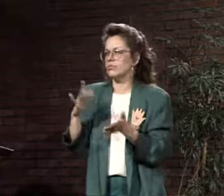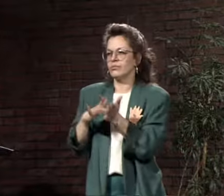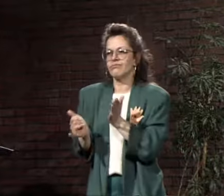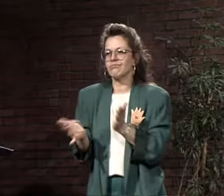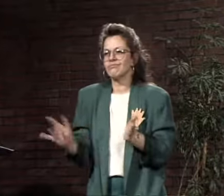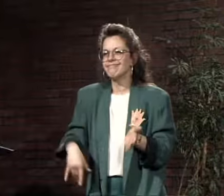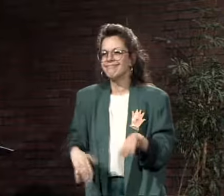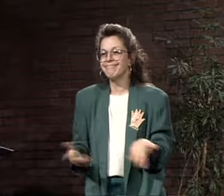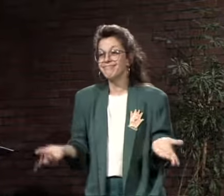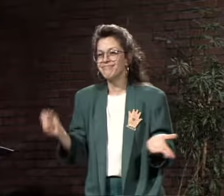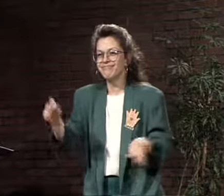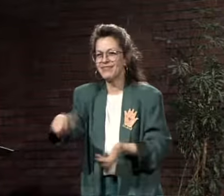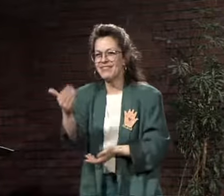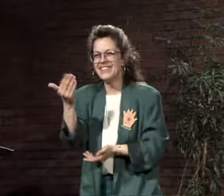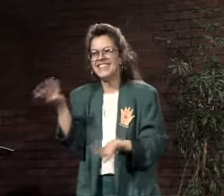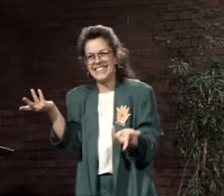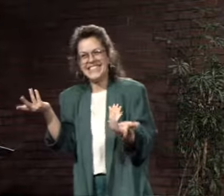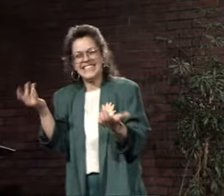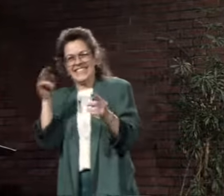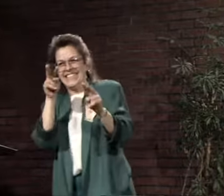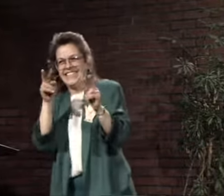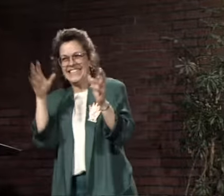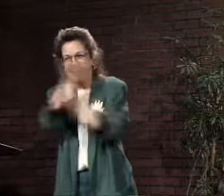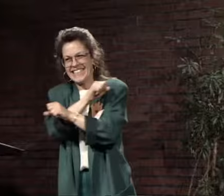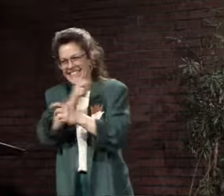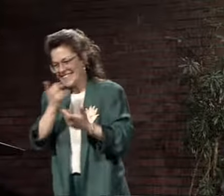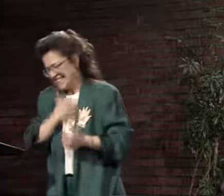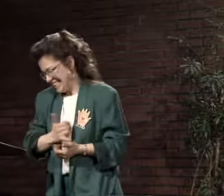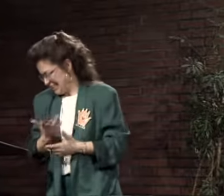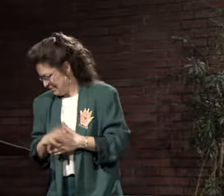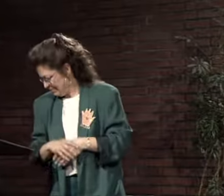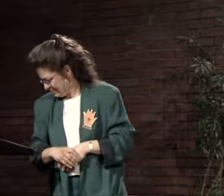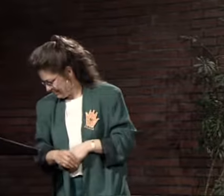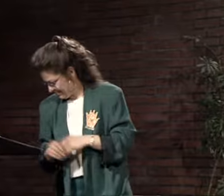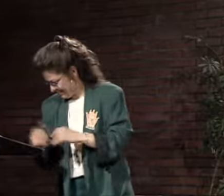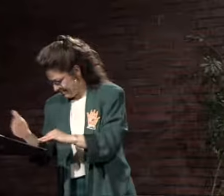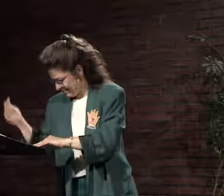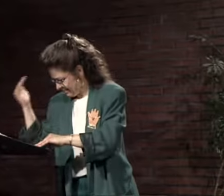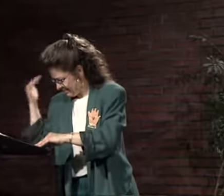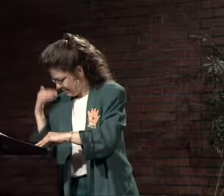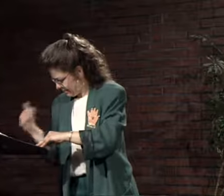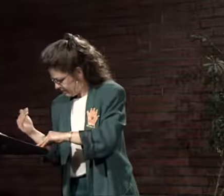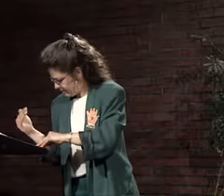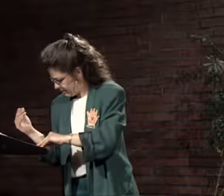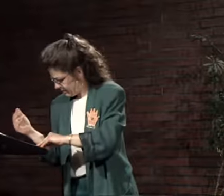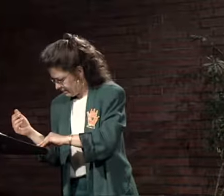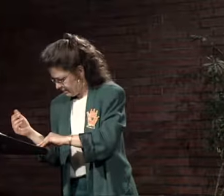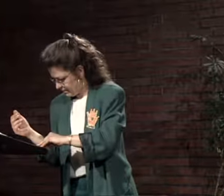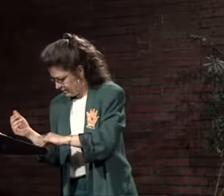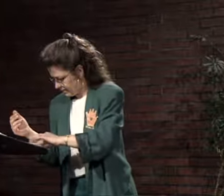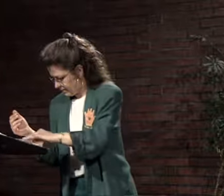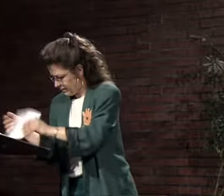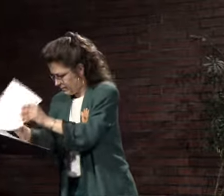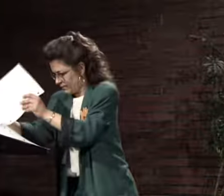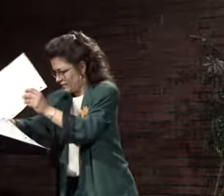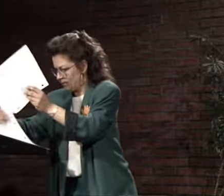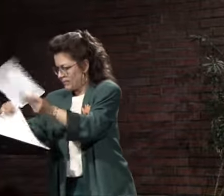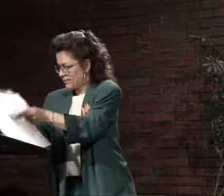50. And they're taken advantage of. See how they miss information like that? Okay, next question.